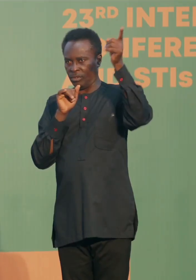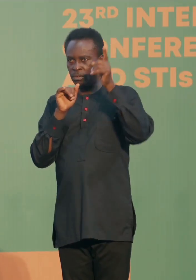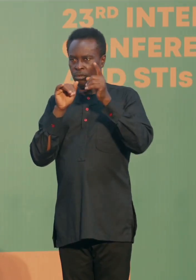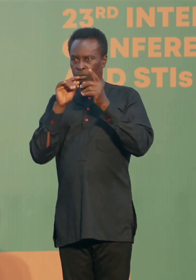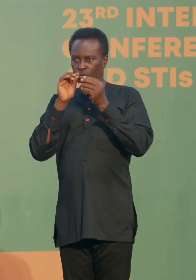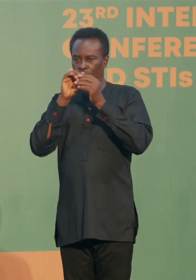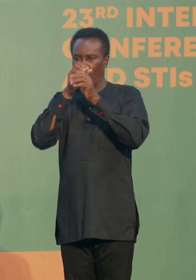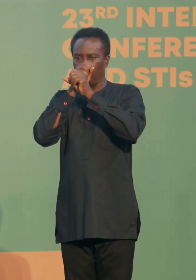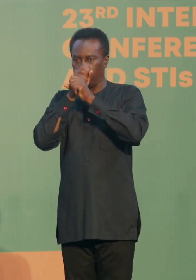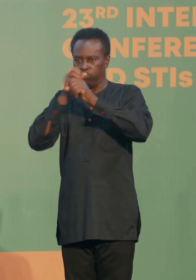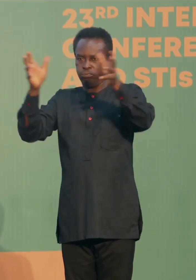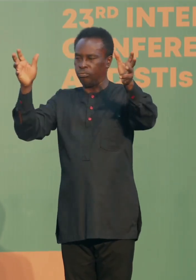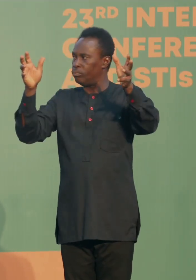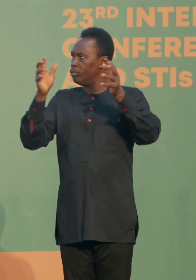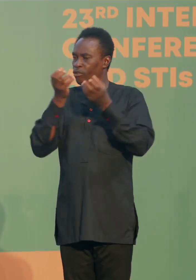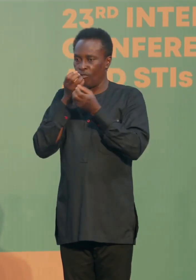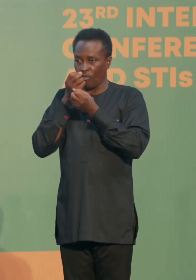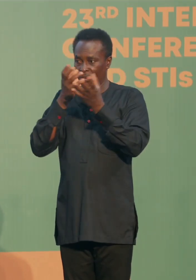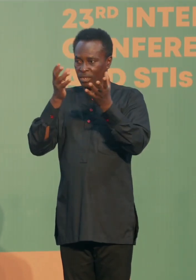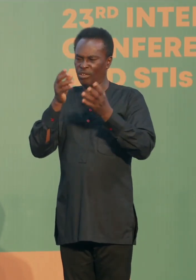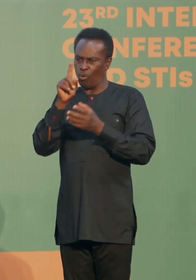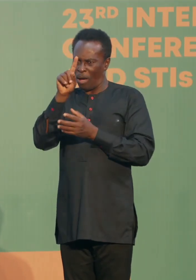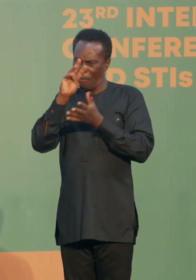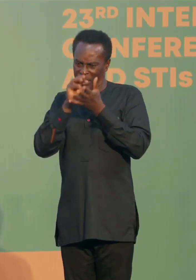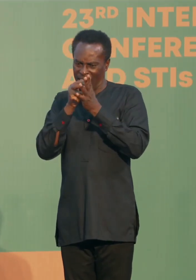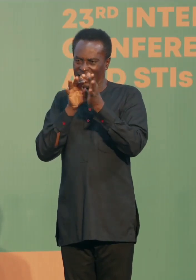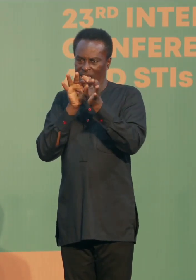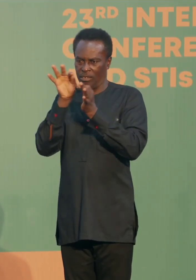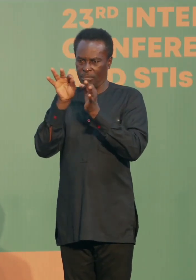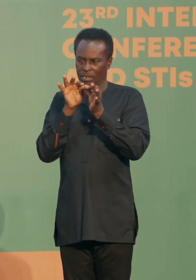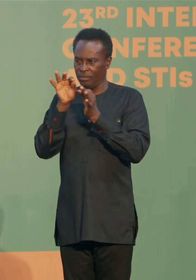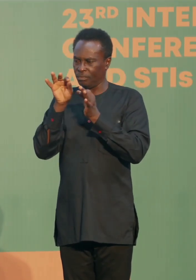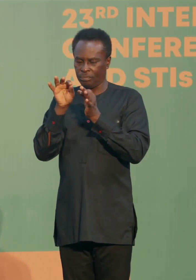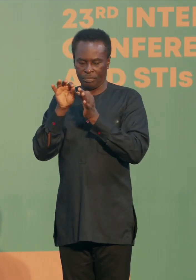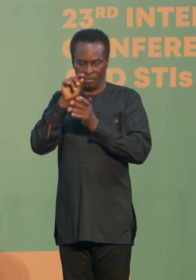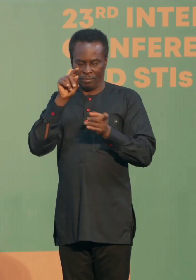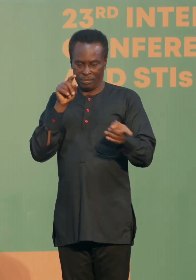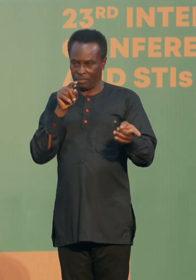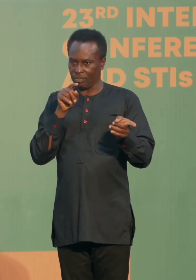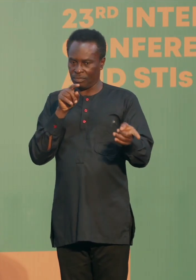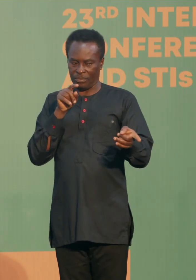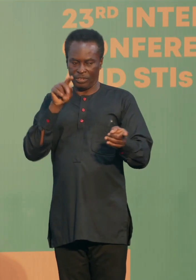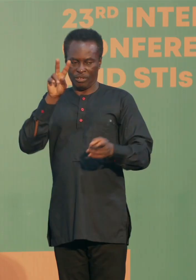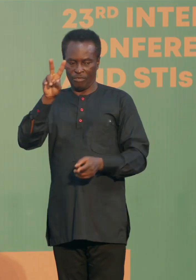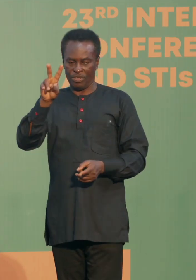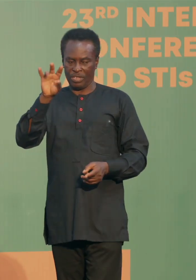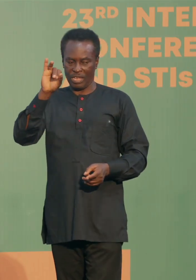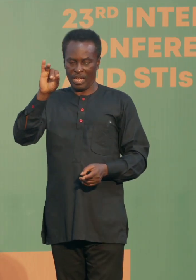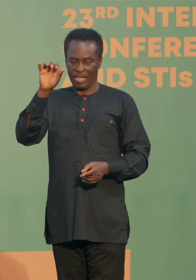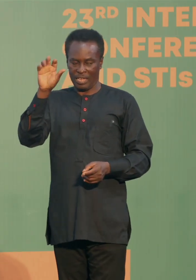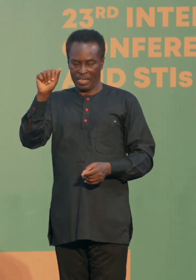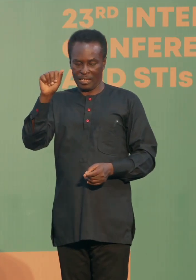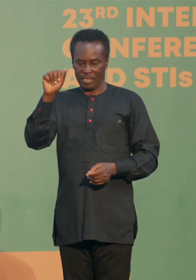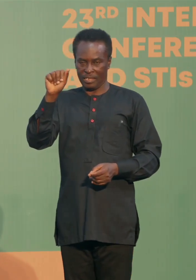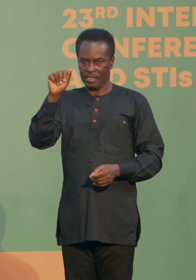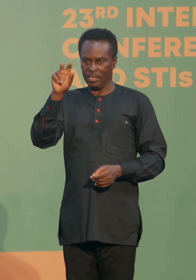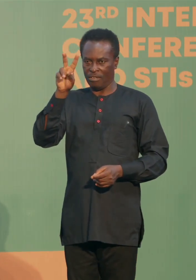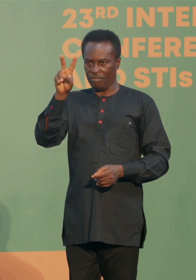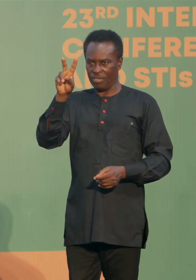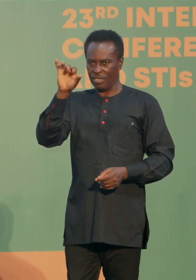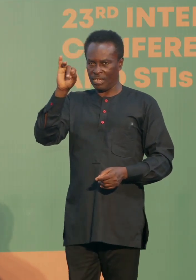visual inspection of acetic acid, and I'm going to spend a minute with this. This test called VIA, we published data in the Lancet